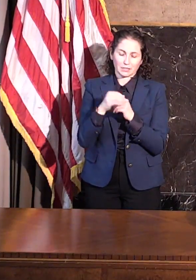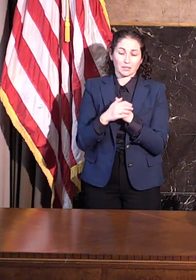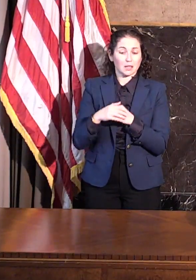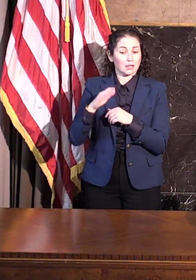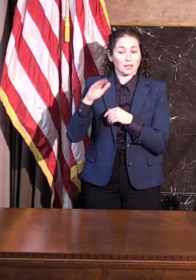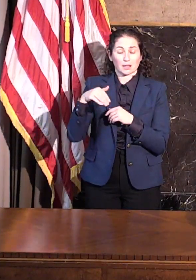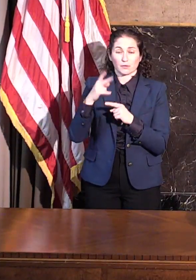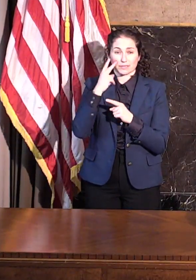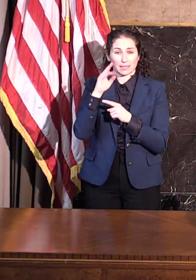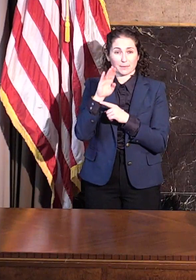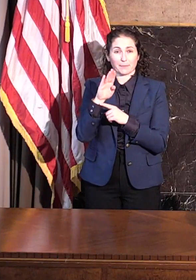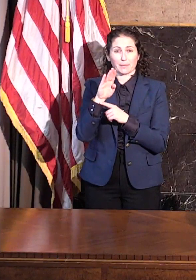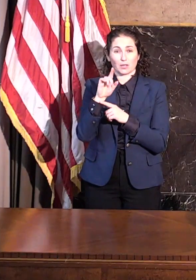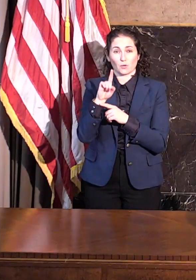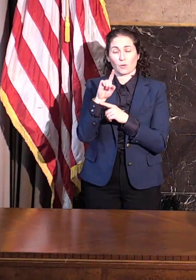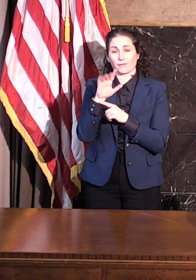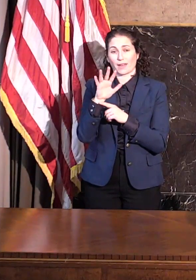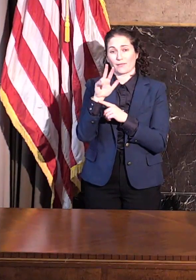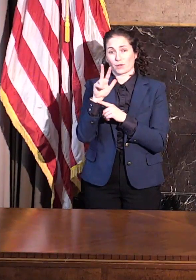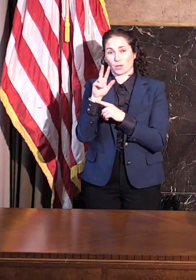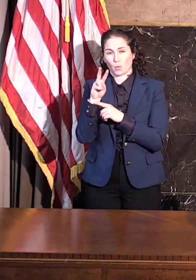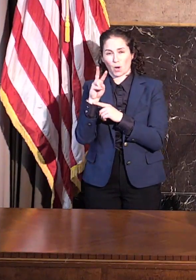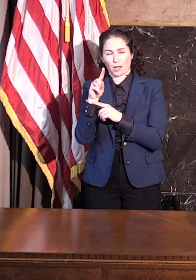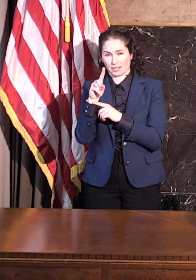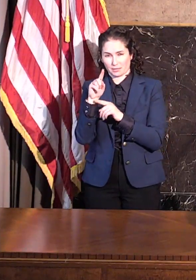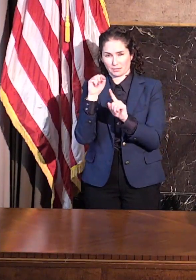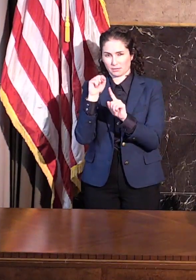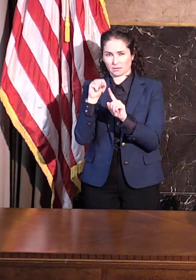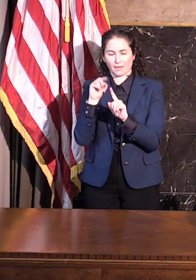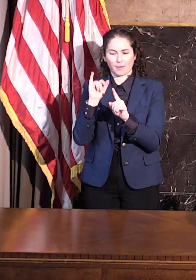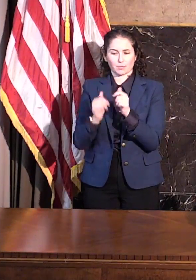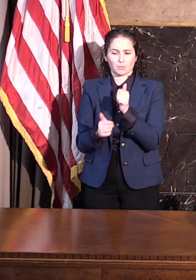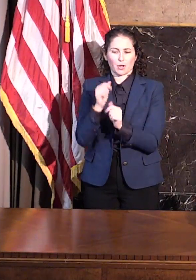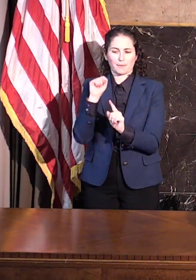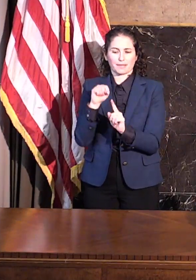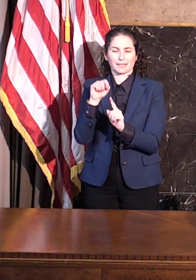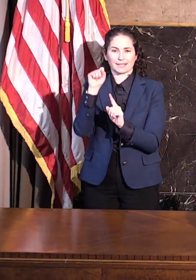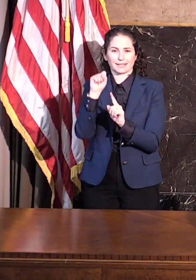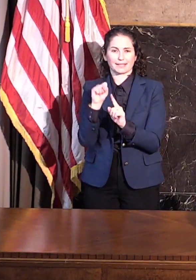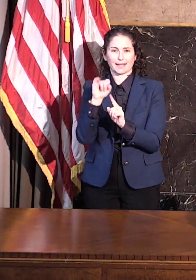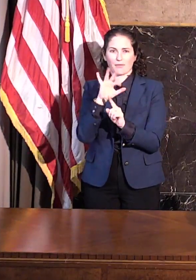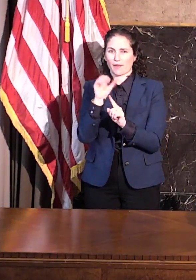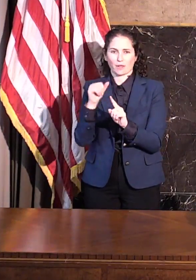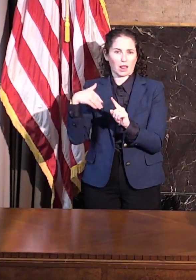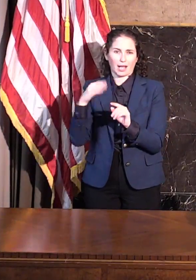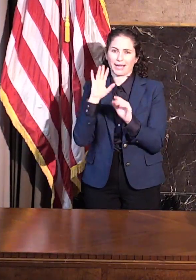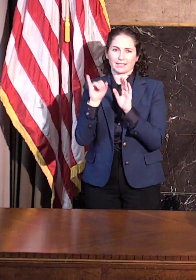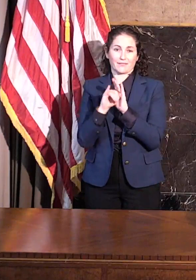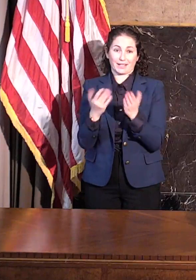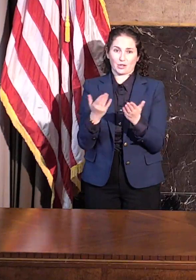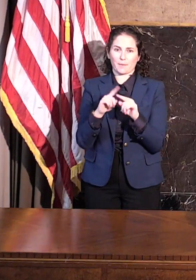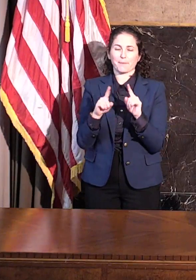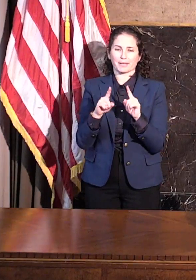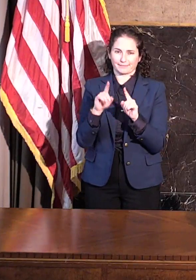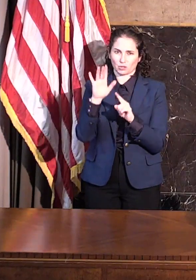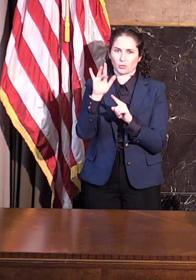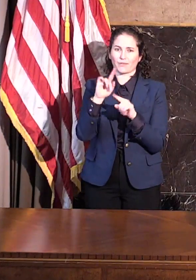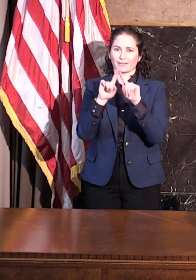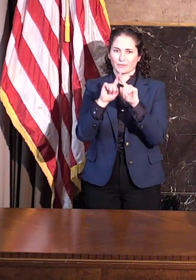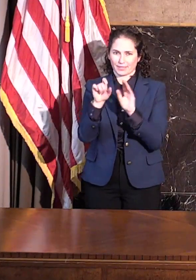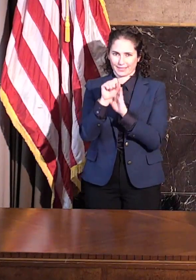123, you know you probably have many, many more that you just haven't fingered. Those 123 come from every region of the state except for Region